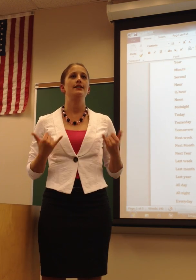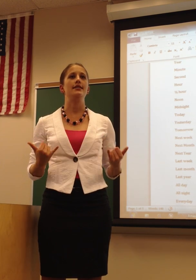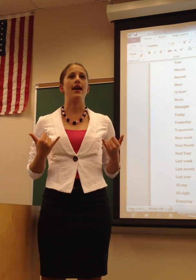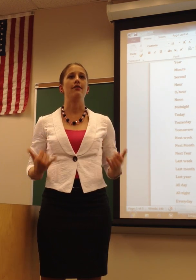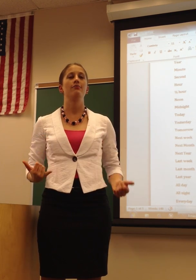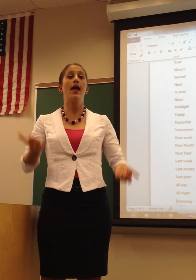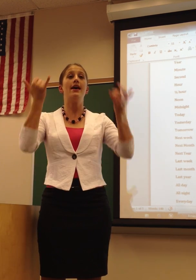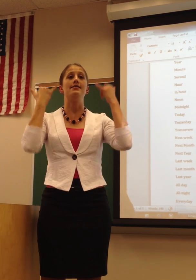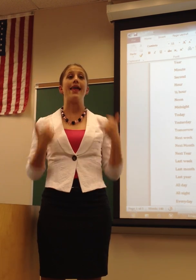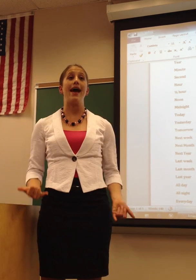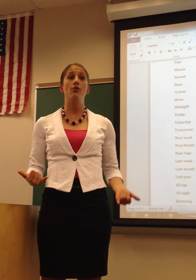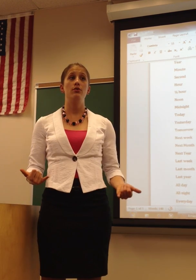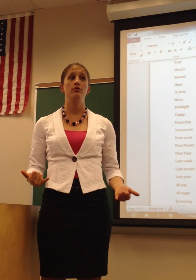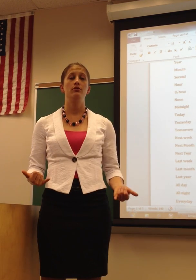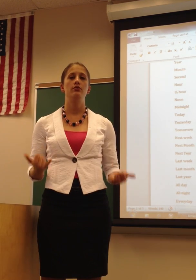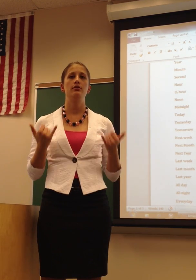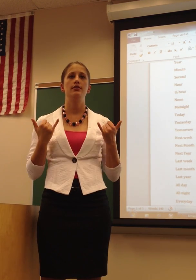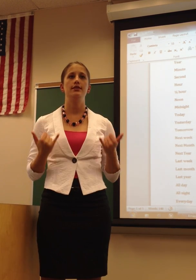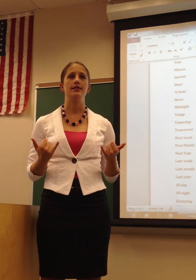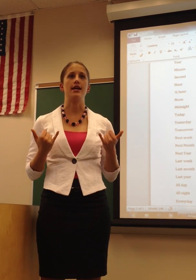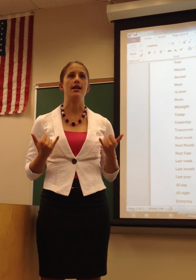Today. Now. Today.